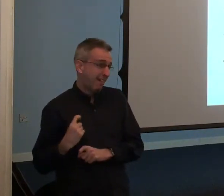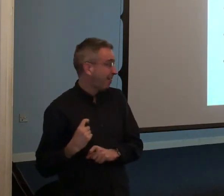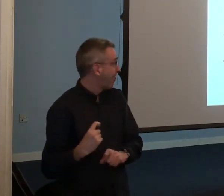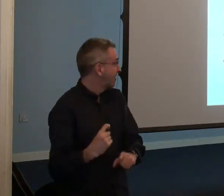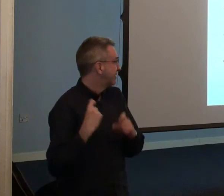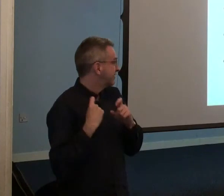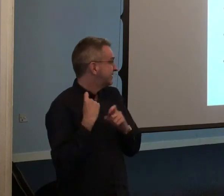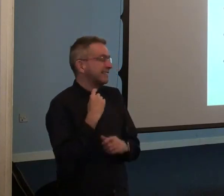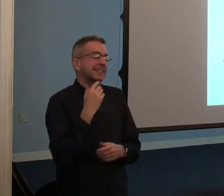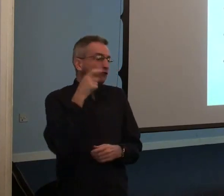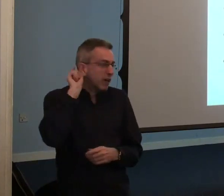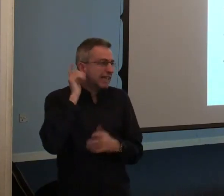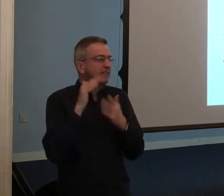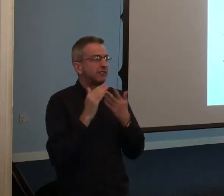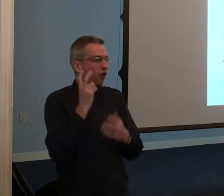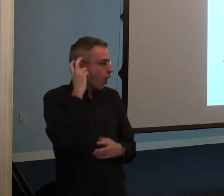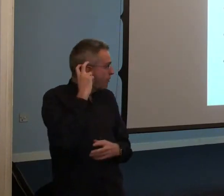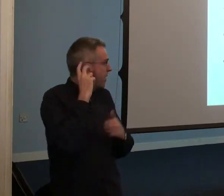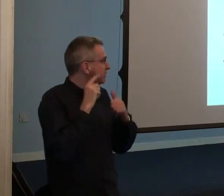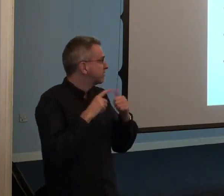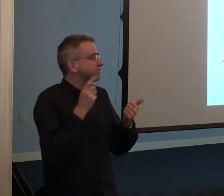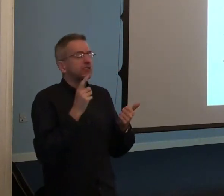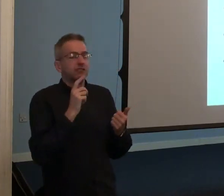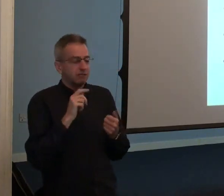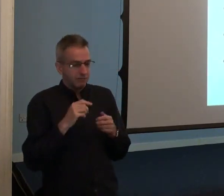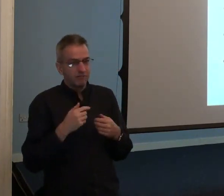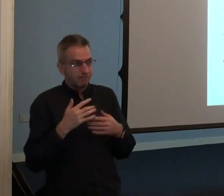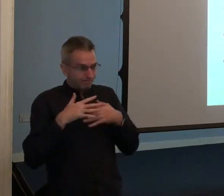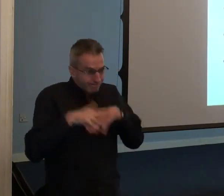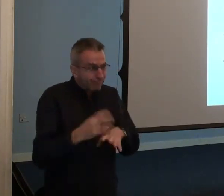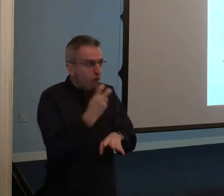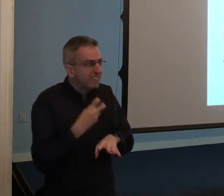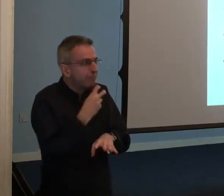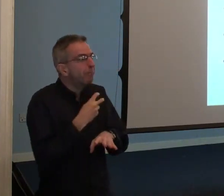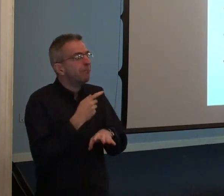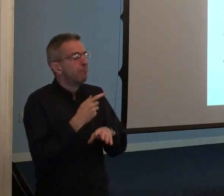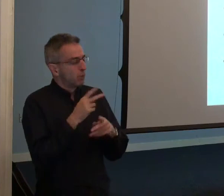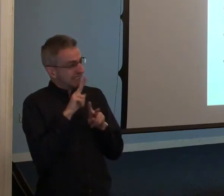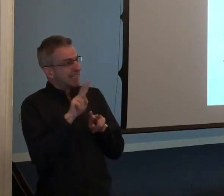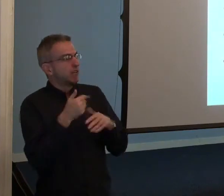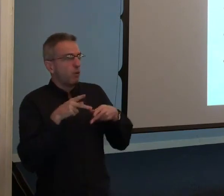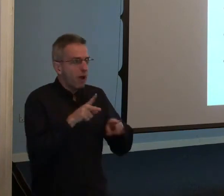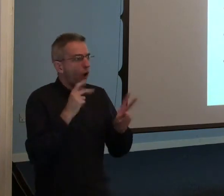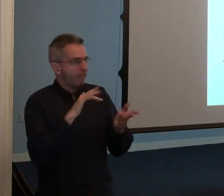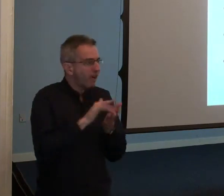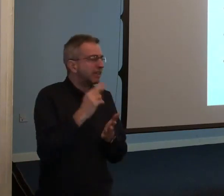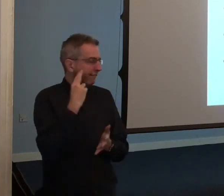ongoing from 1880, and it's still the case where hearing aids, cochlear implants, you know, oralism and having deaf children